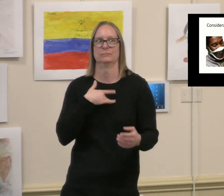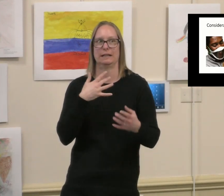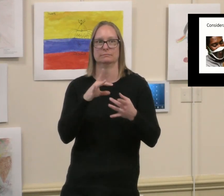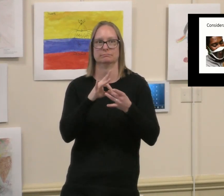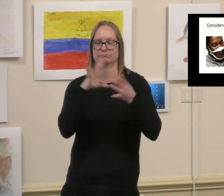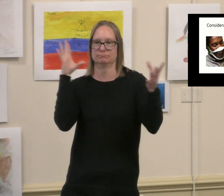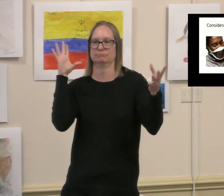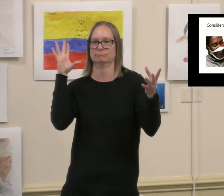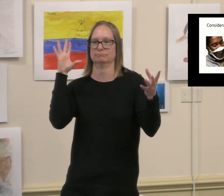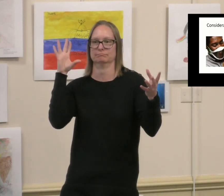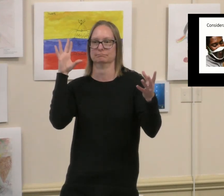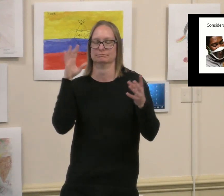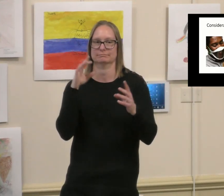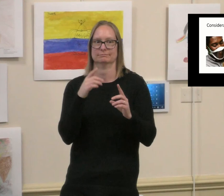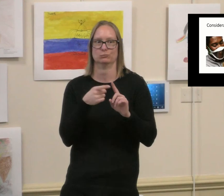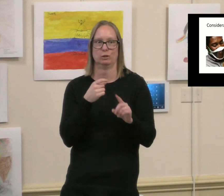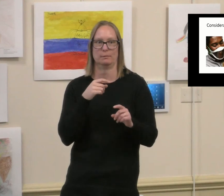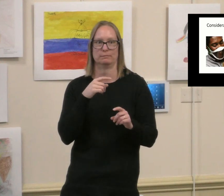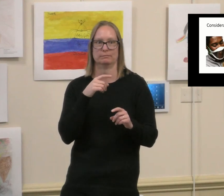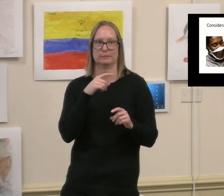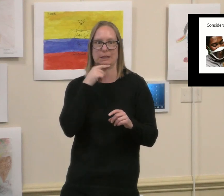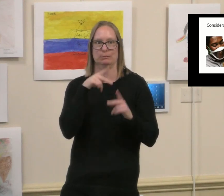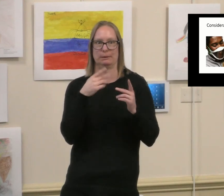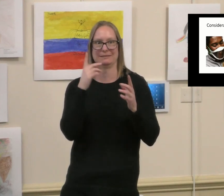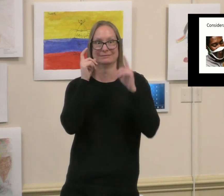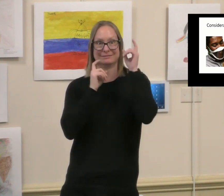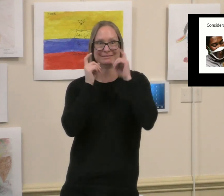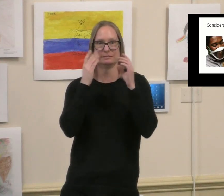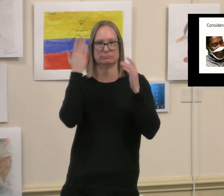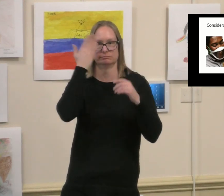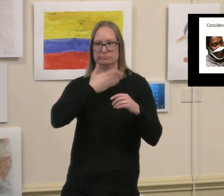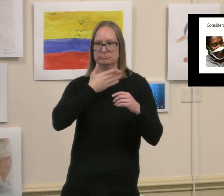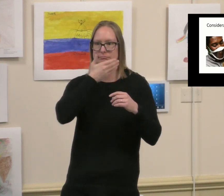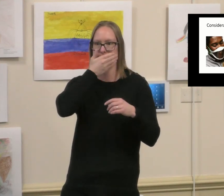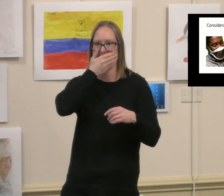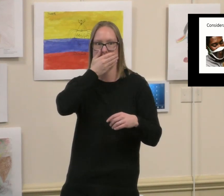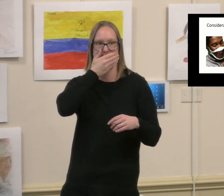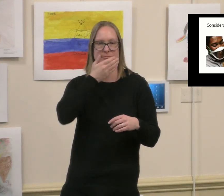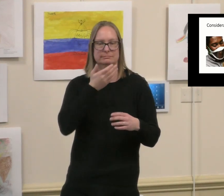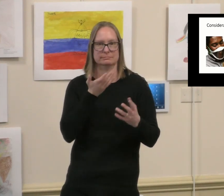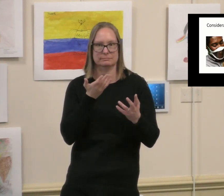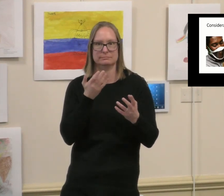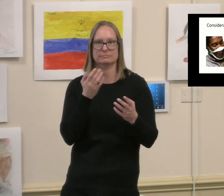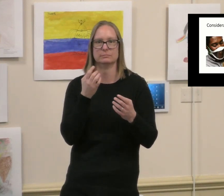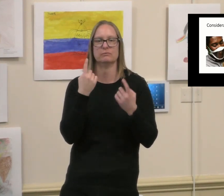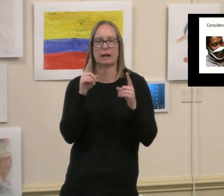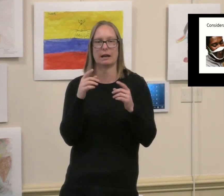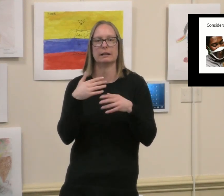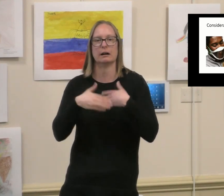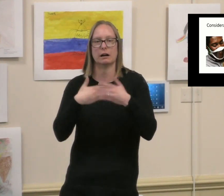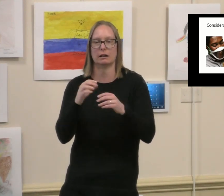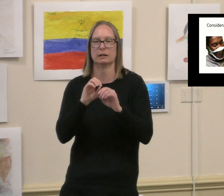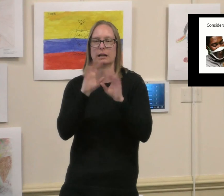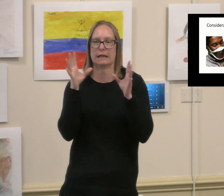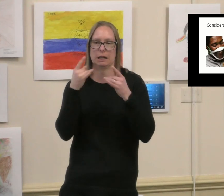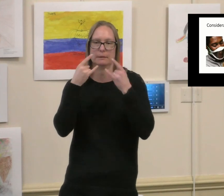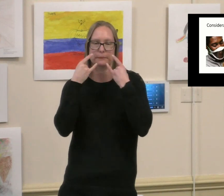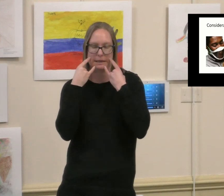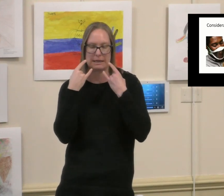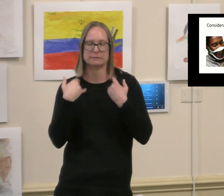been experiencing seeing a disconnect because hearing people's facial expressions and mouths are now covered as we're all wearing masks.